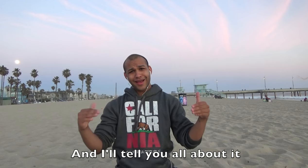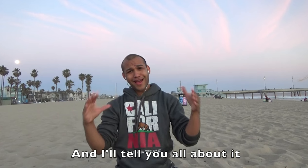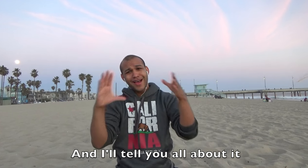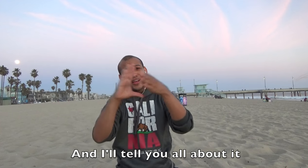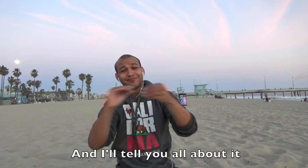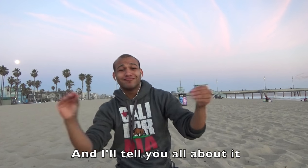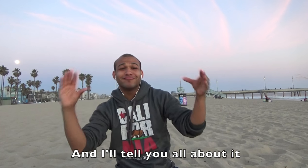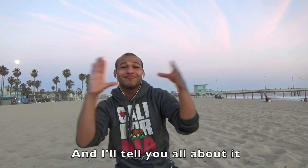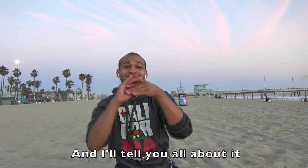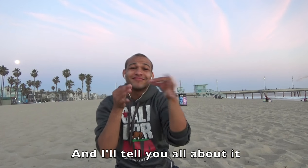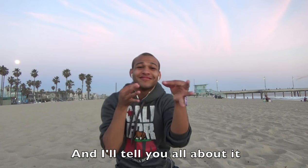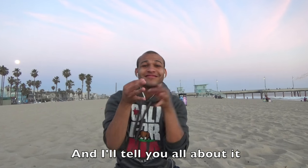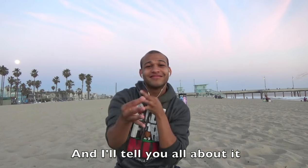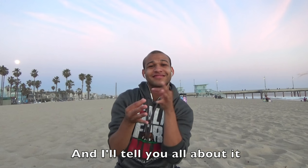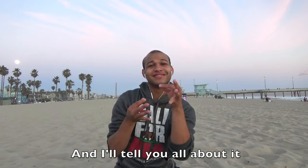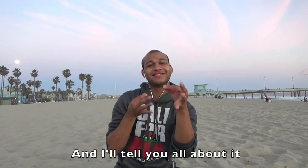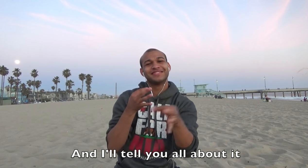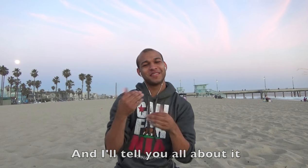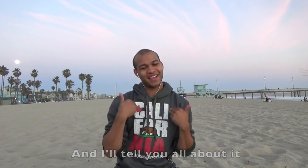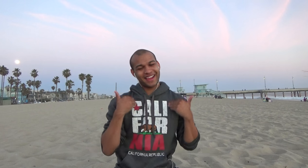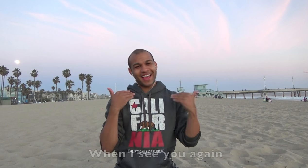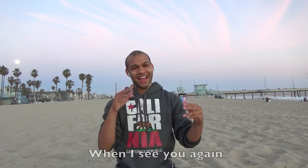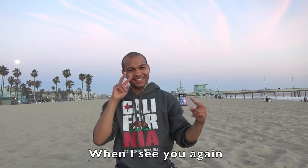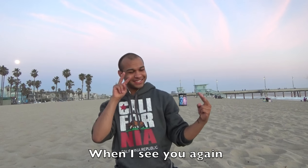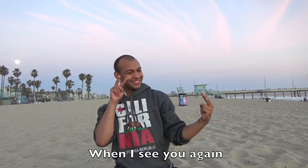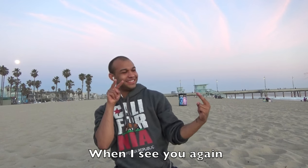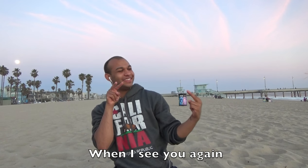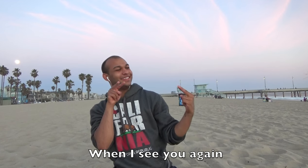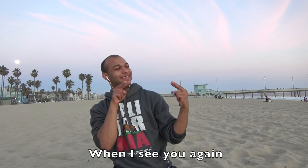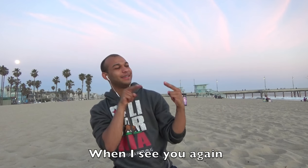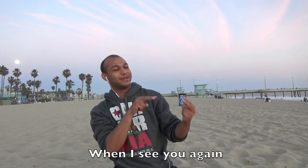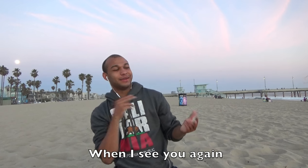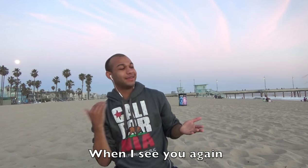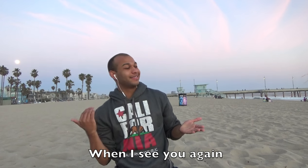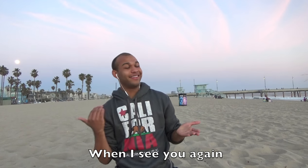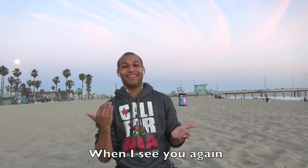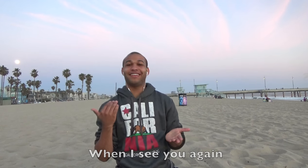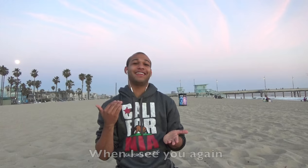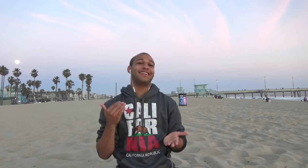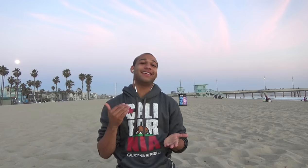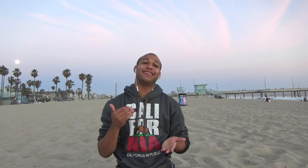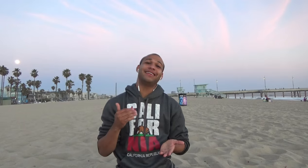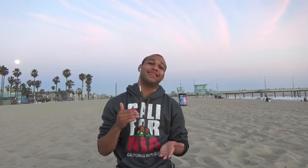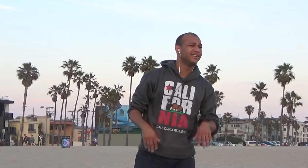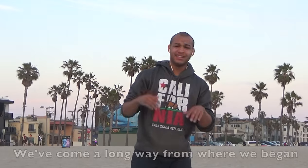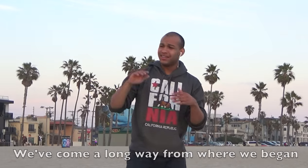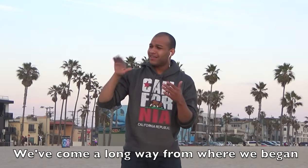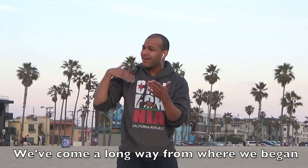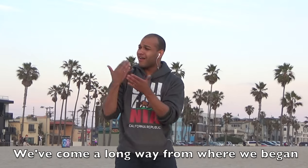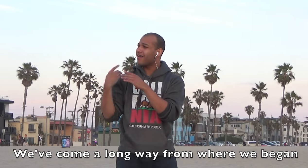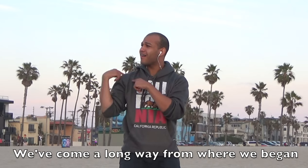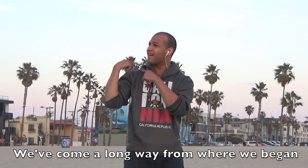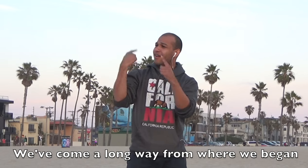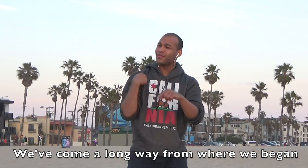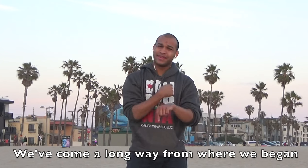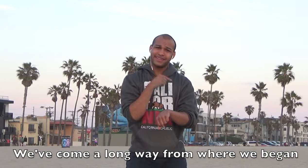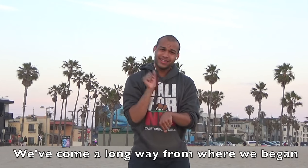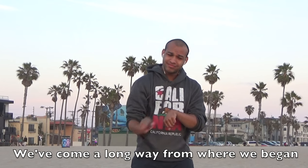tell you all about it when I see you again We've come a long way